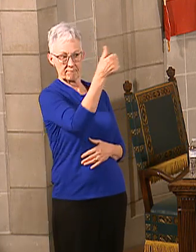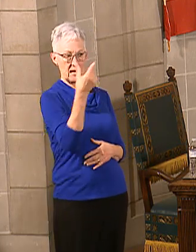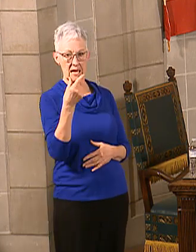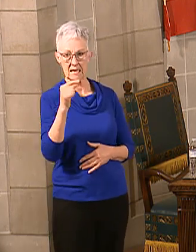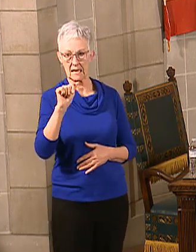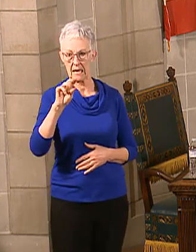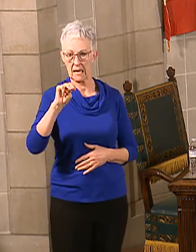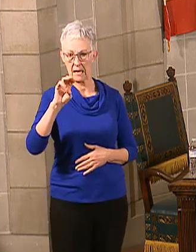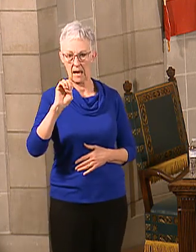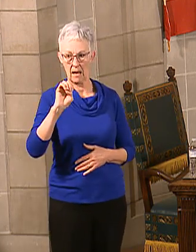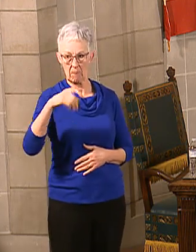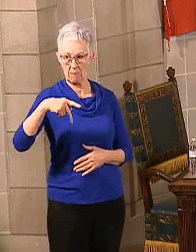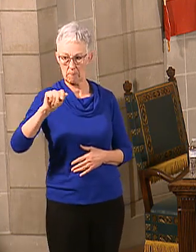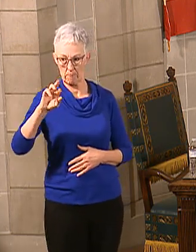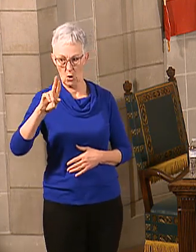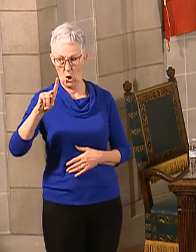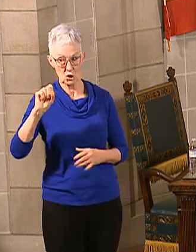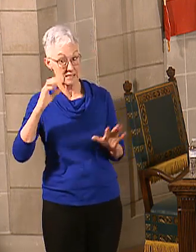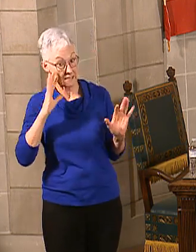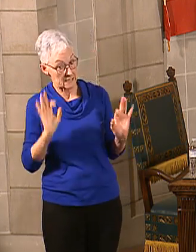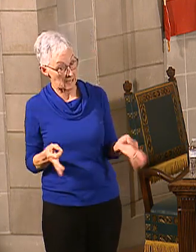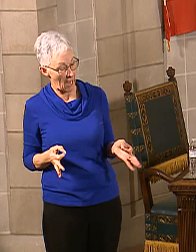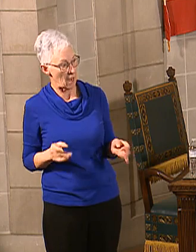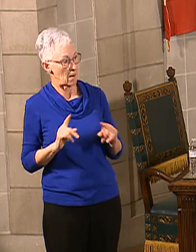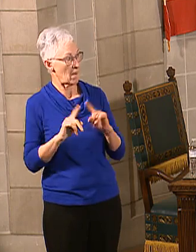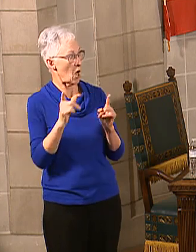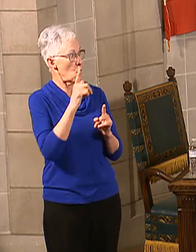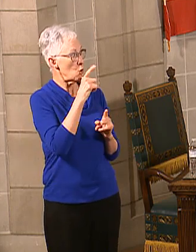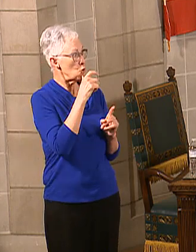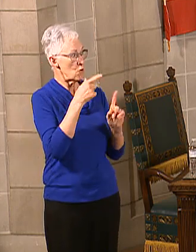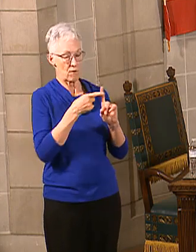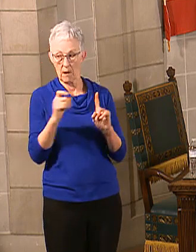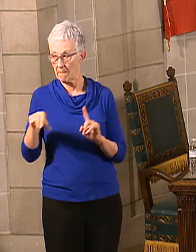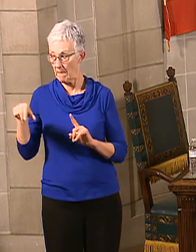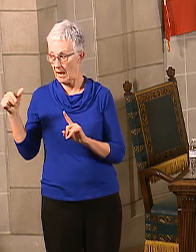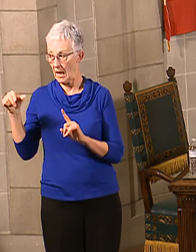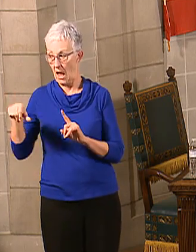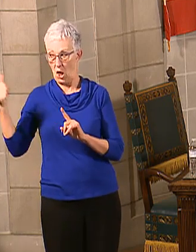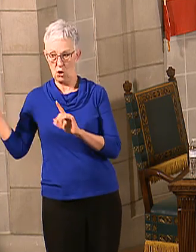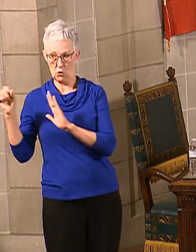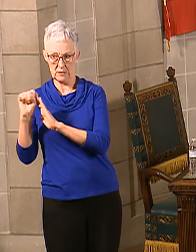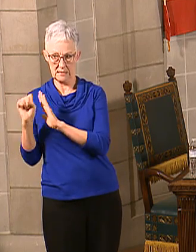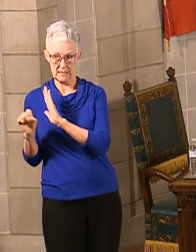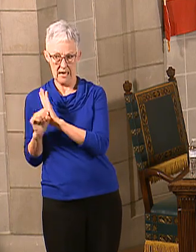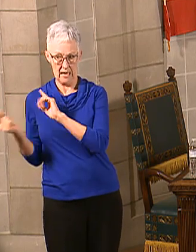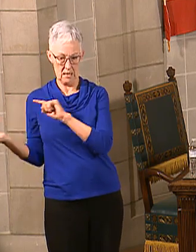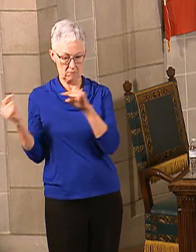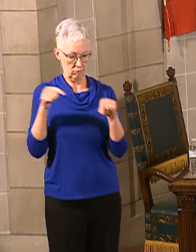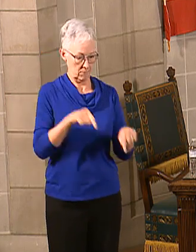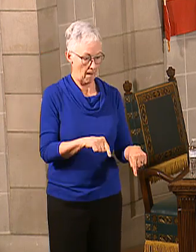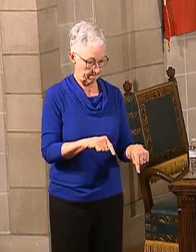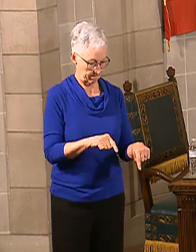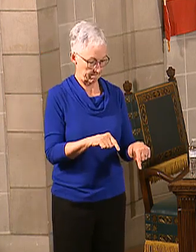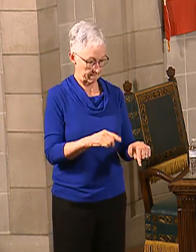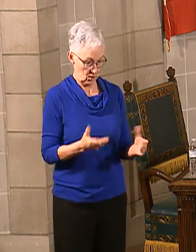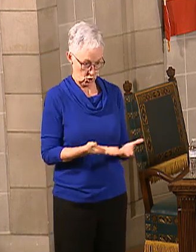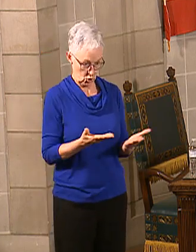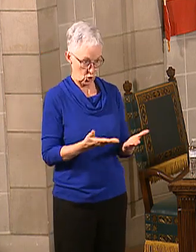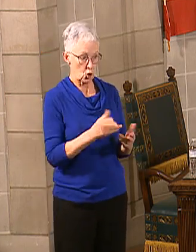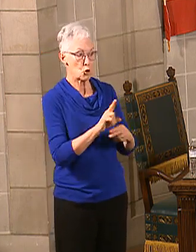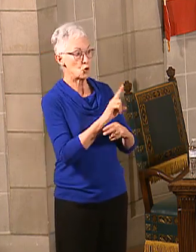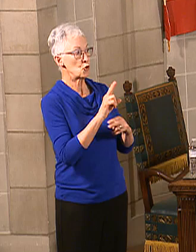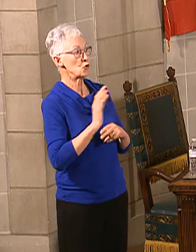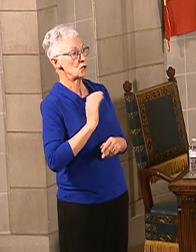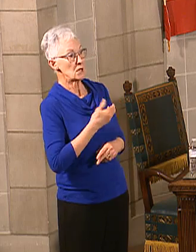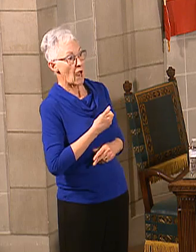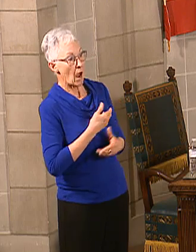I would remind everybody that if you are coming in from out of state and you're planning on using one of our park facilities, you are still subject to that 14-day quarantine. So